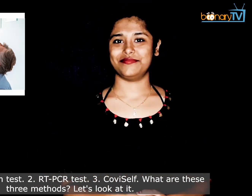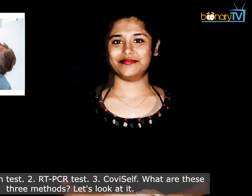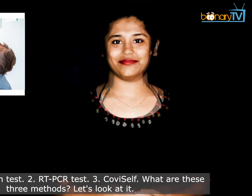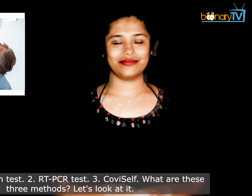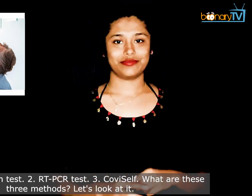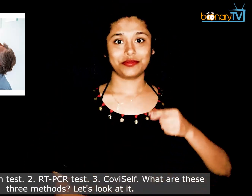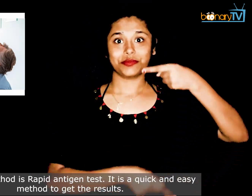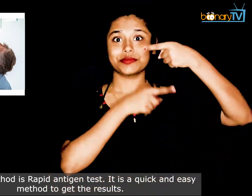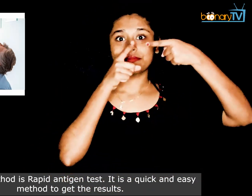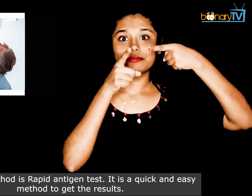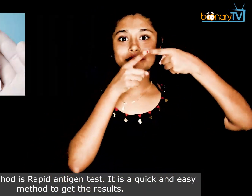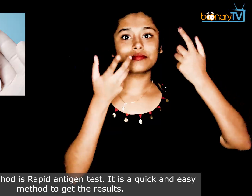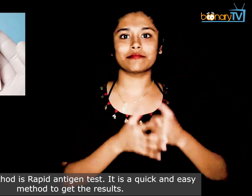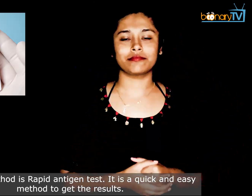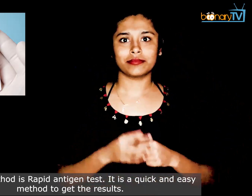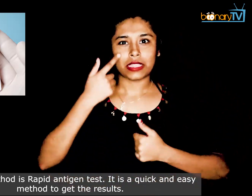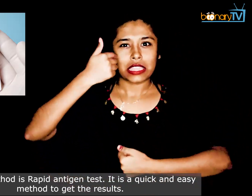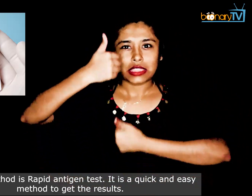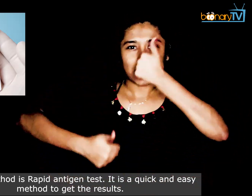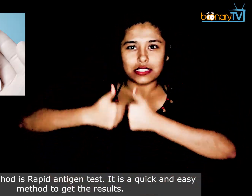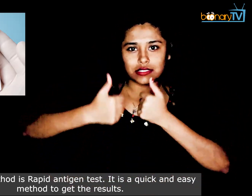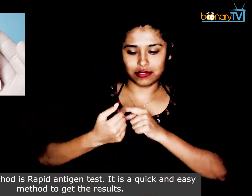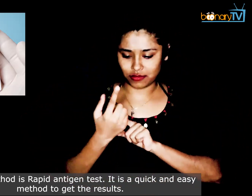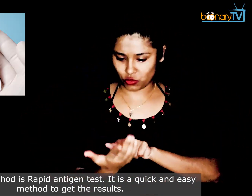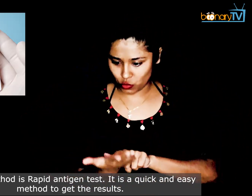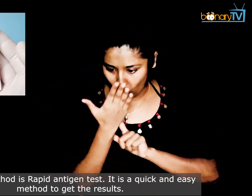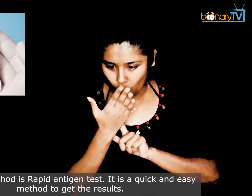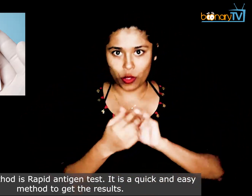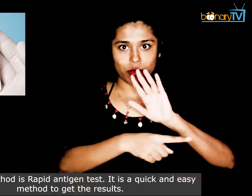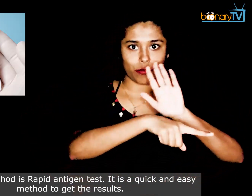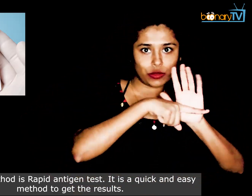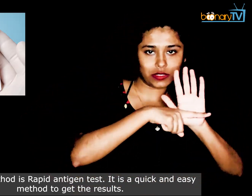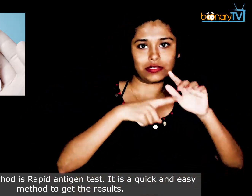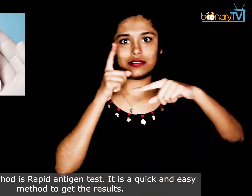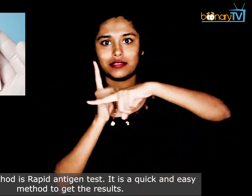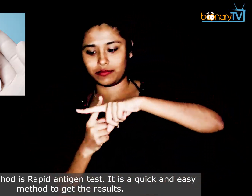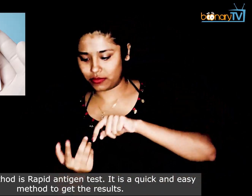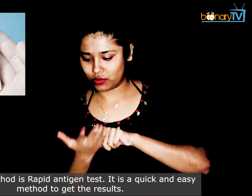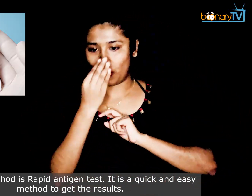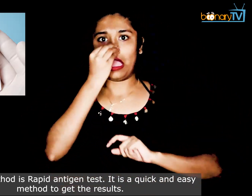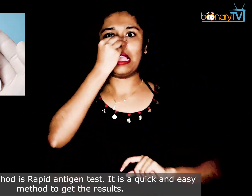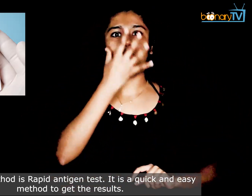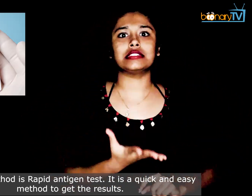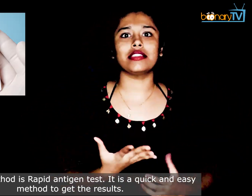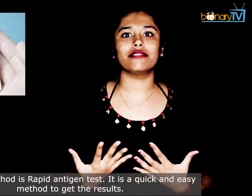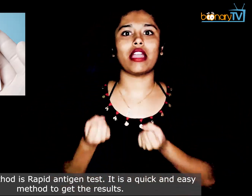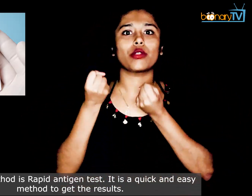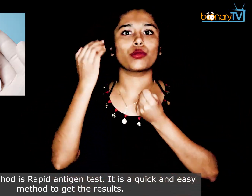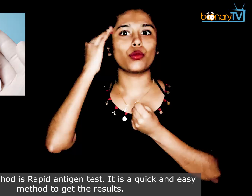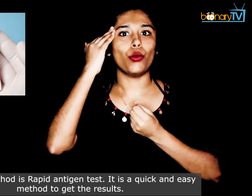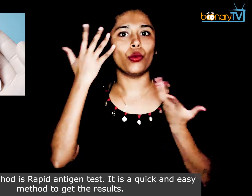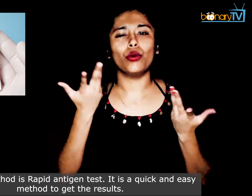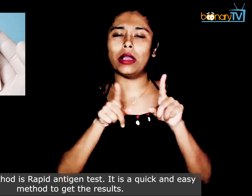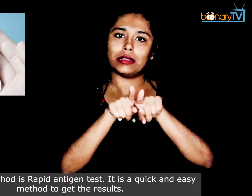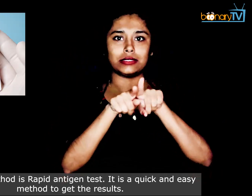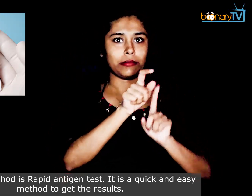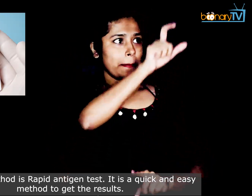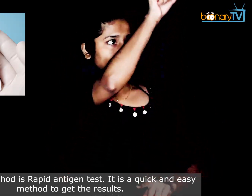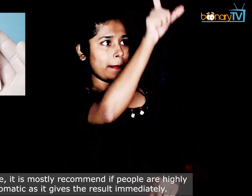at it. The first method is Rapid Antigen Test. It is a quick and easy method to get the results. For